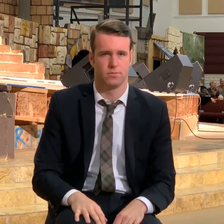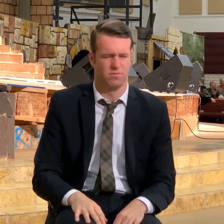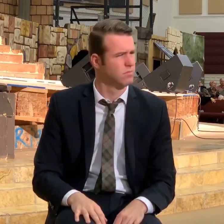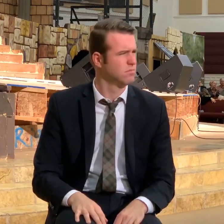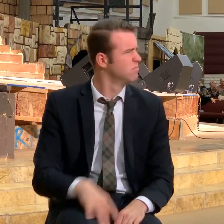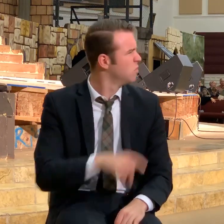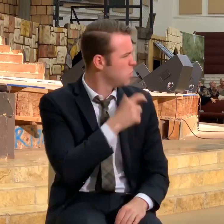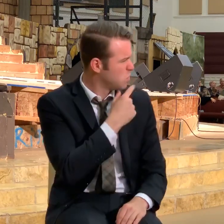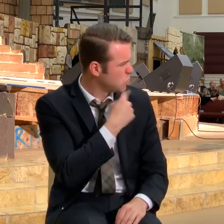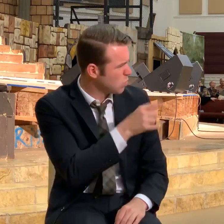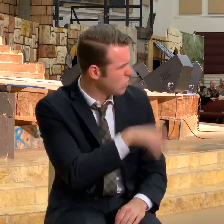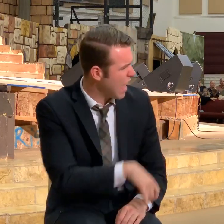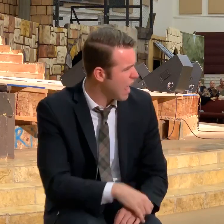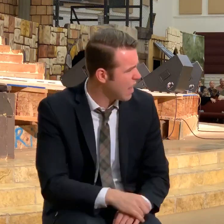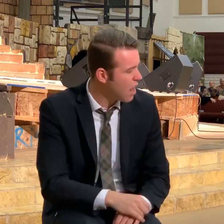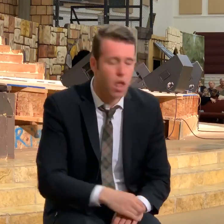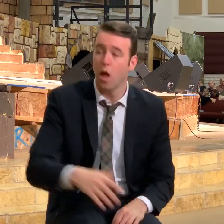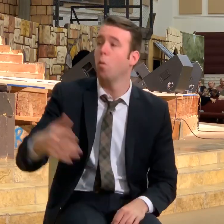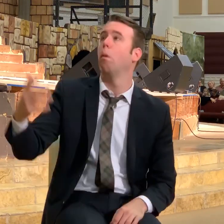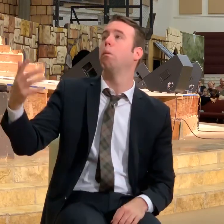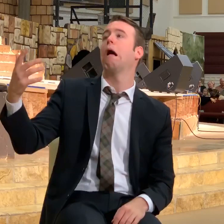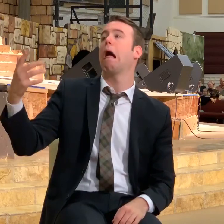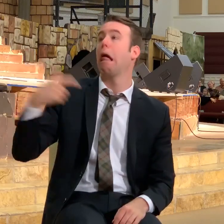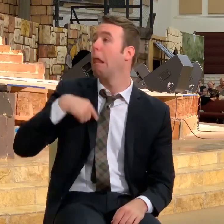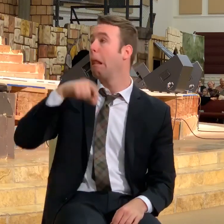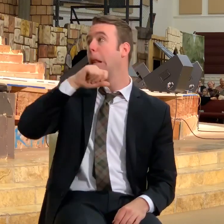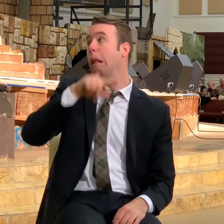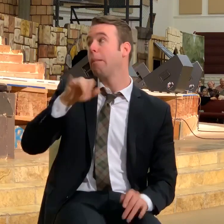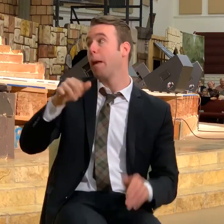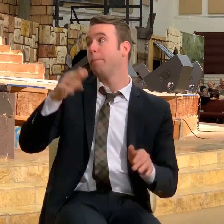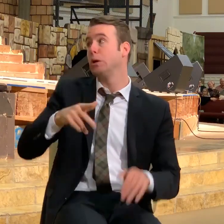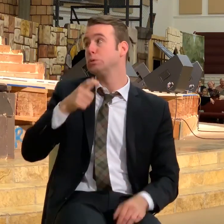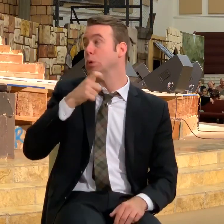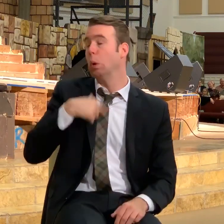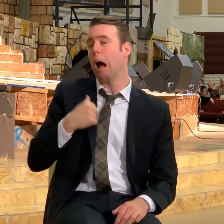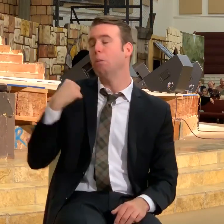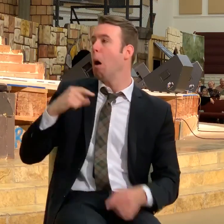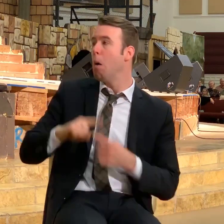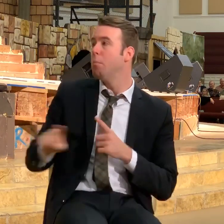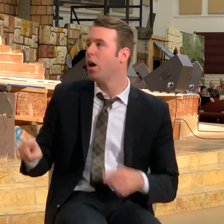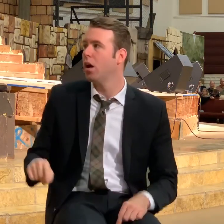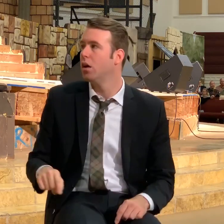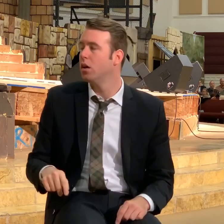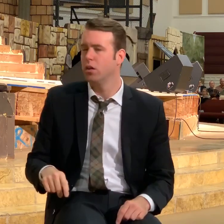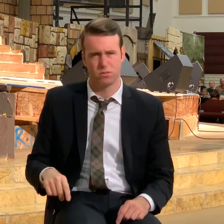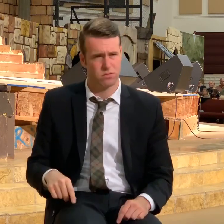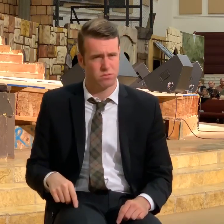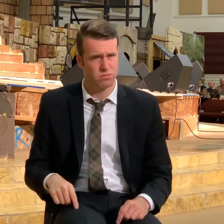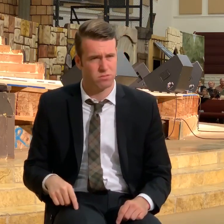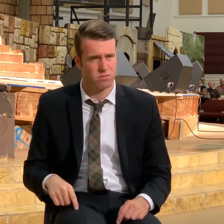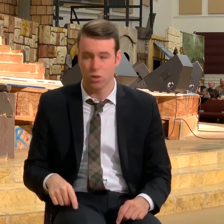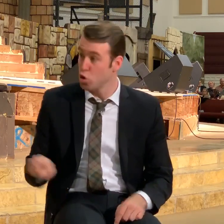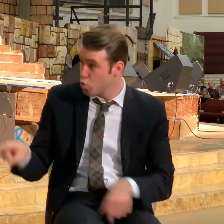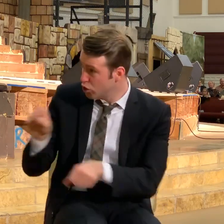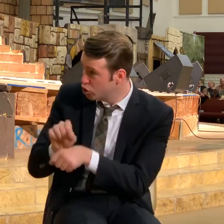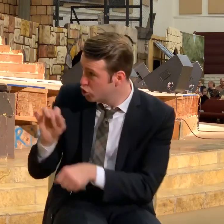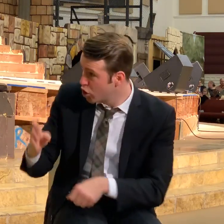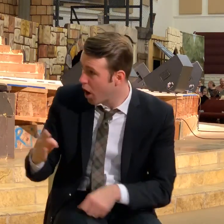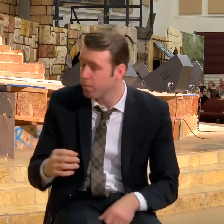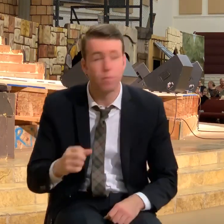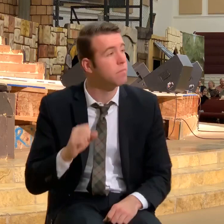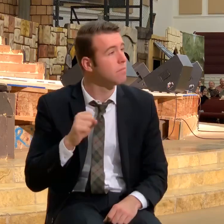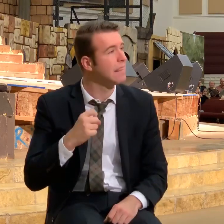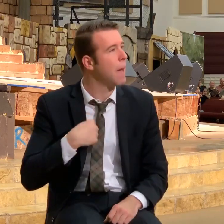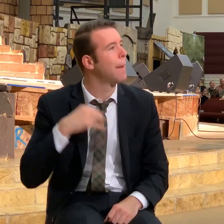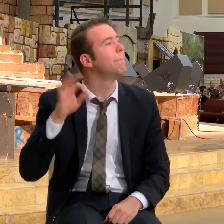I said, who told you that? Well, I'm not going to tell who told me, but are you working a job? Yeah, it's